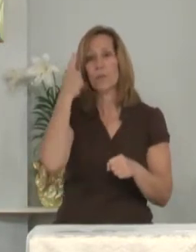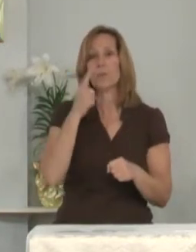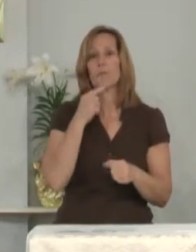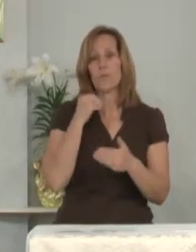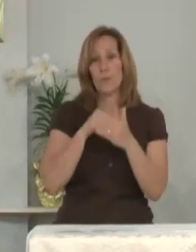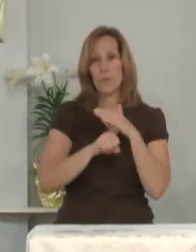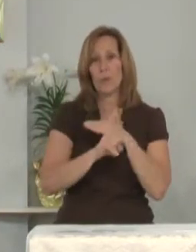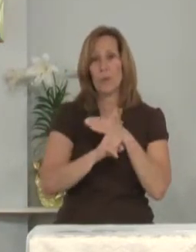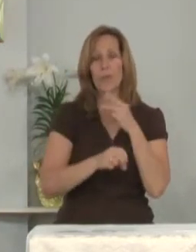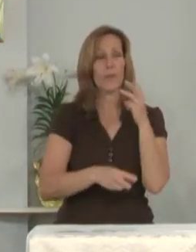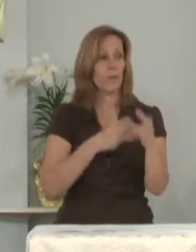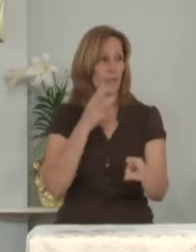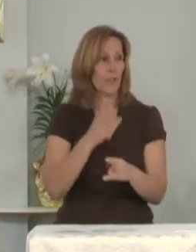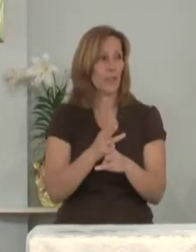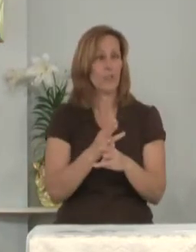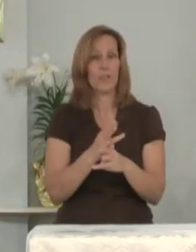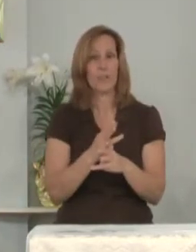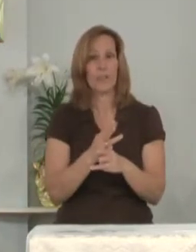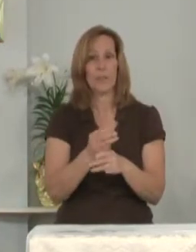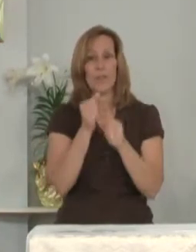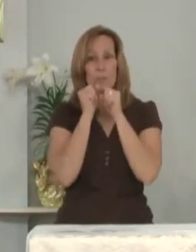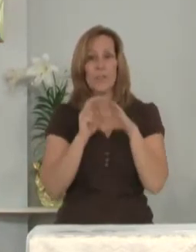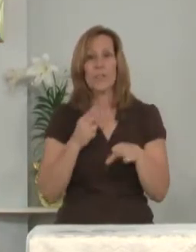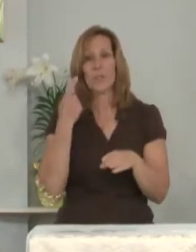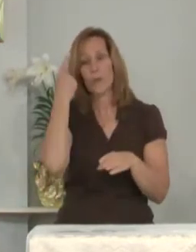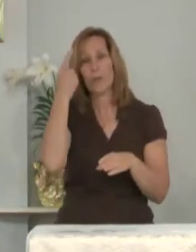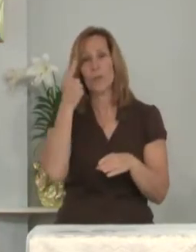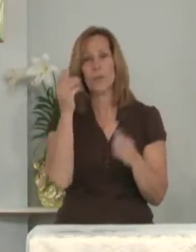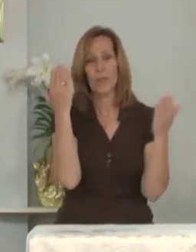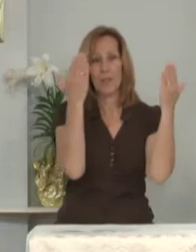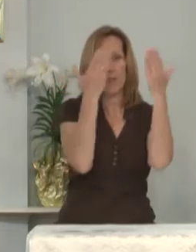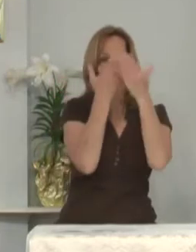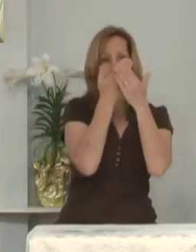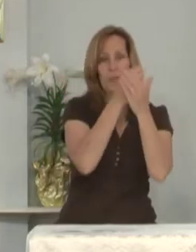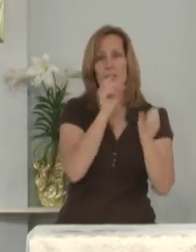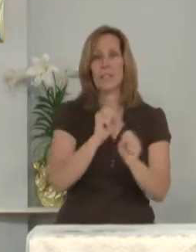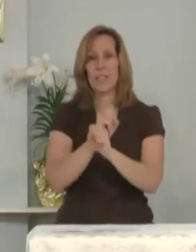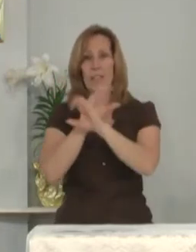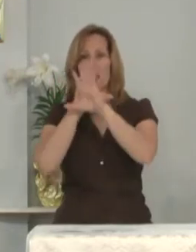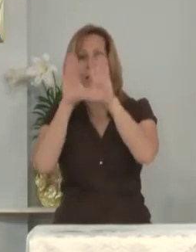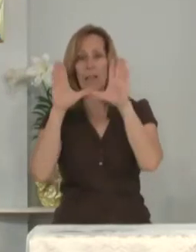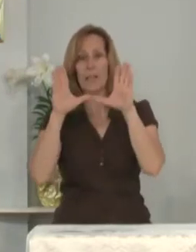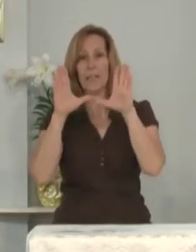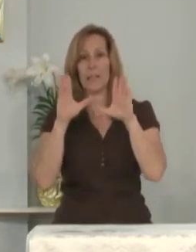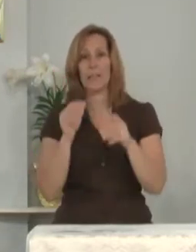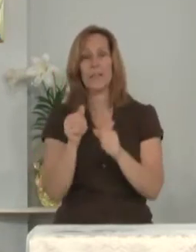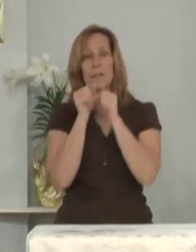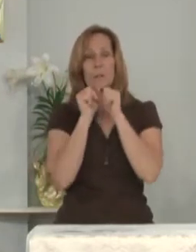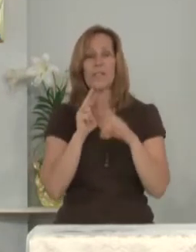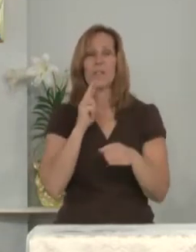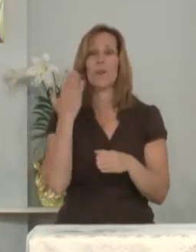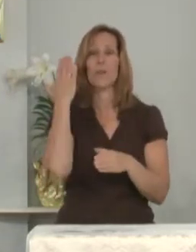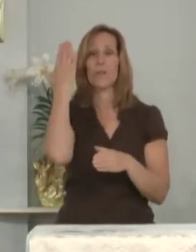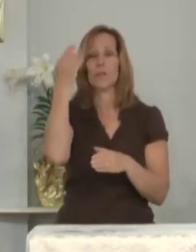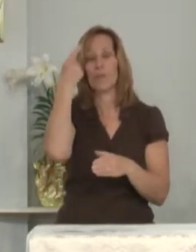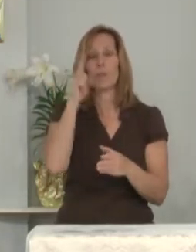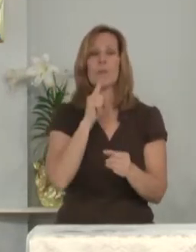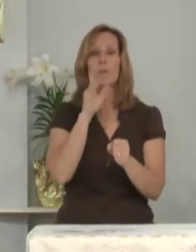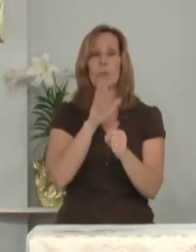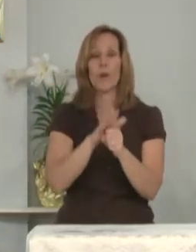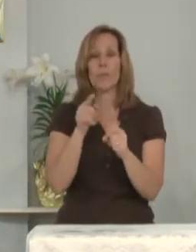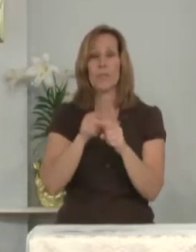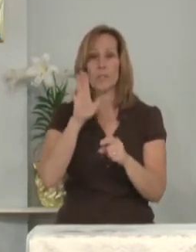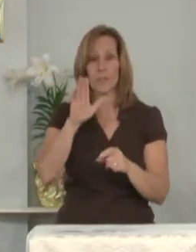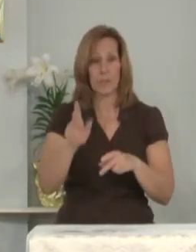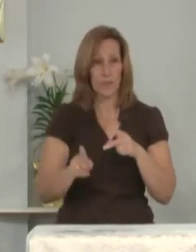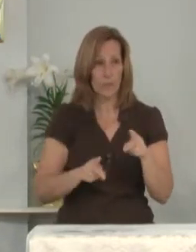for the birth of creation. Blessed are you in the darkness and in the light. Blessed are you for your promise